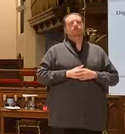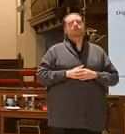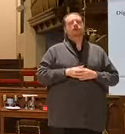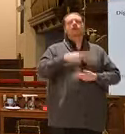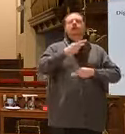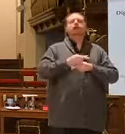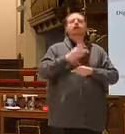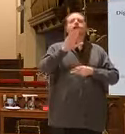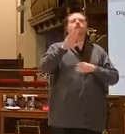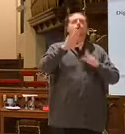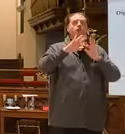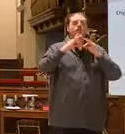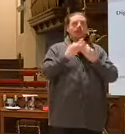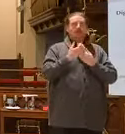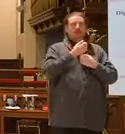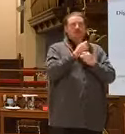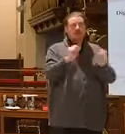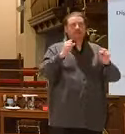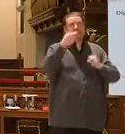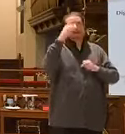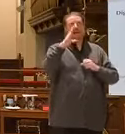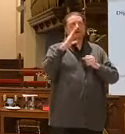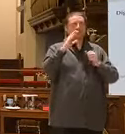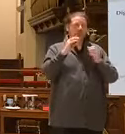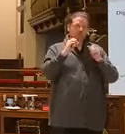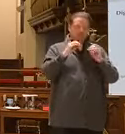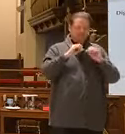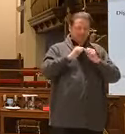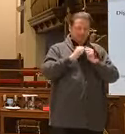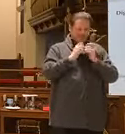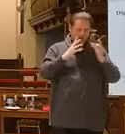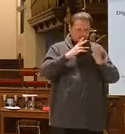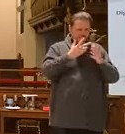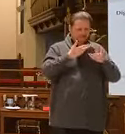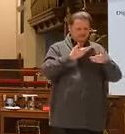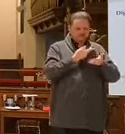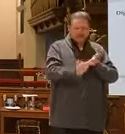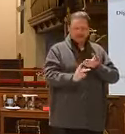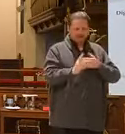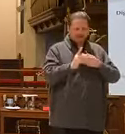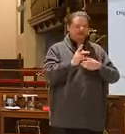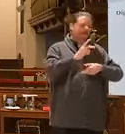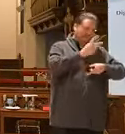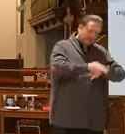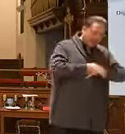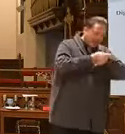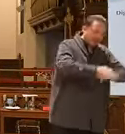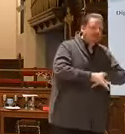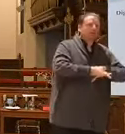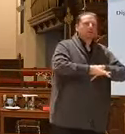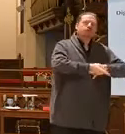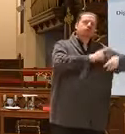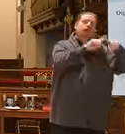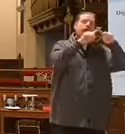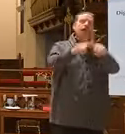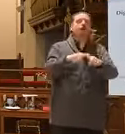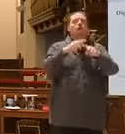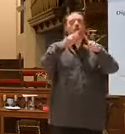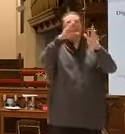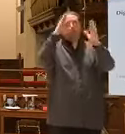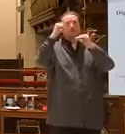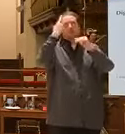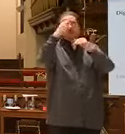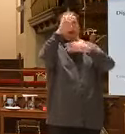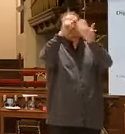keep your family safe, O God, with unfailing care, that relying solely on the hope of heavenly grace, they may